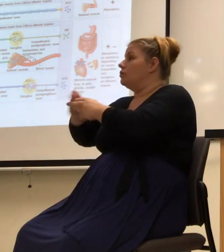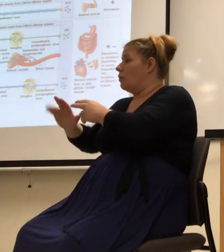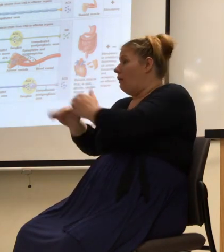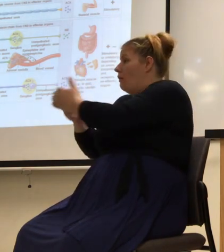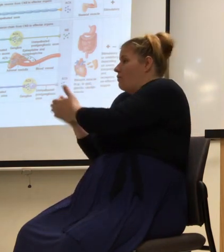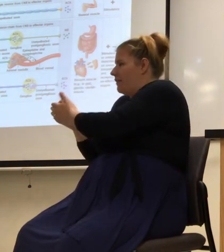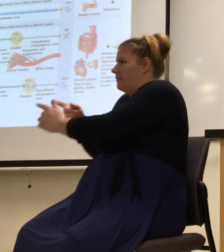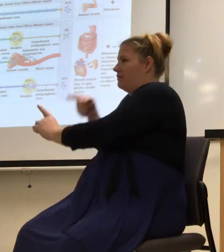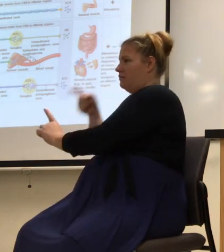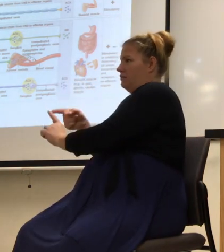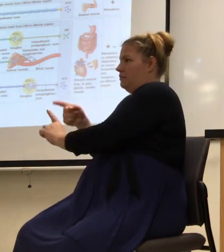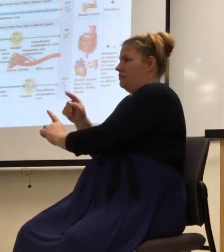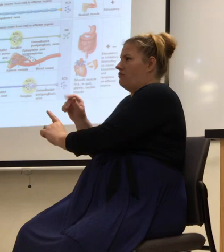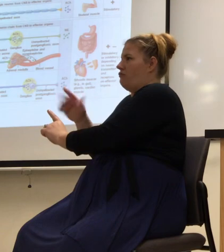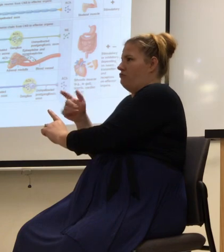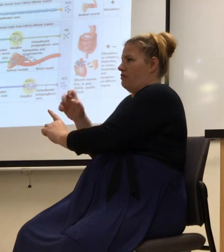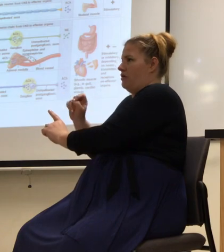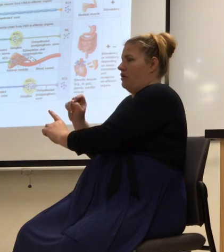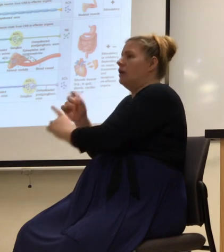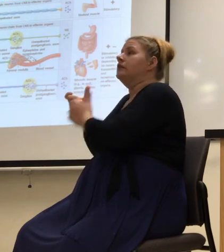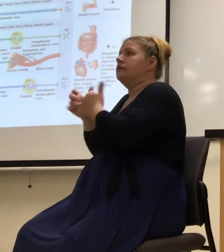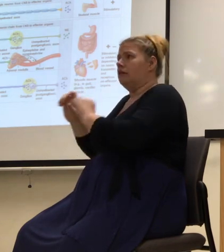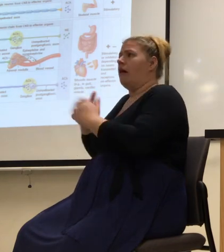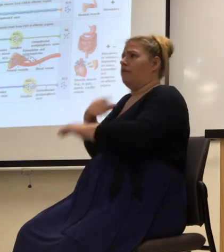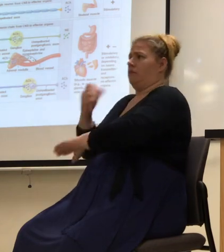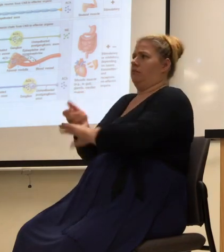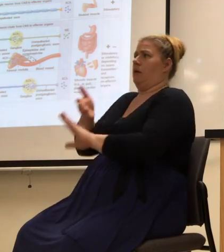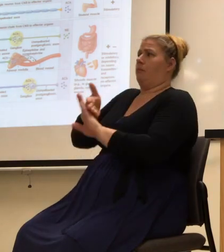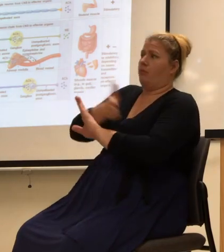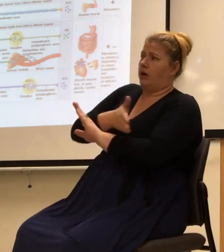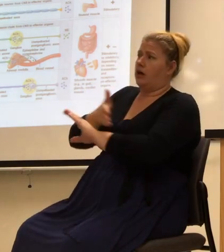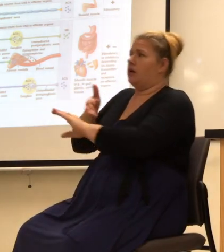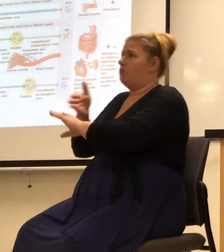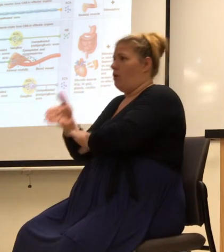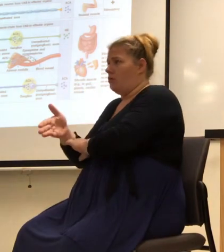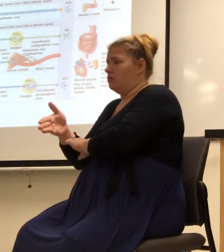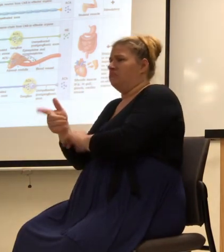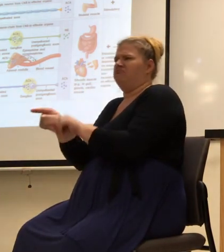second one short, but you still have the pre-post arrangement thing.